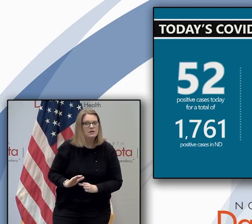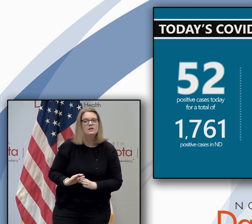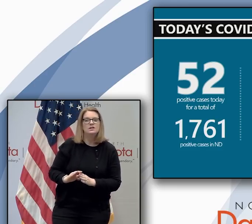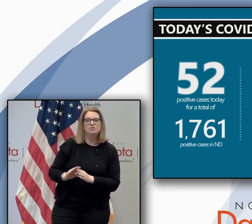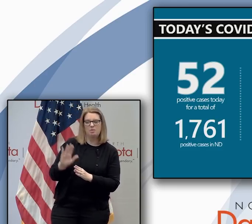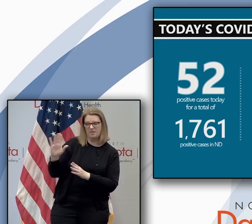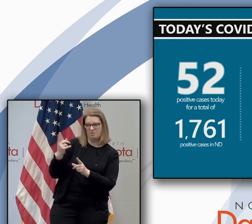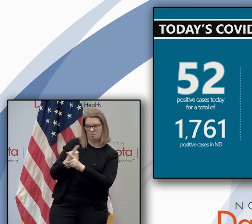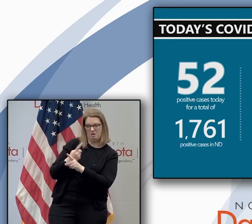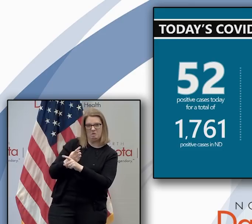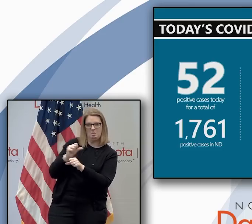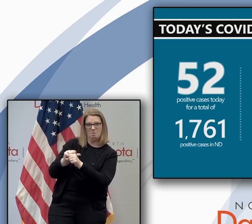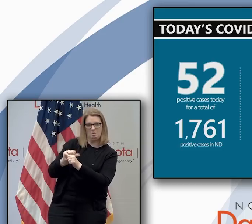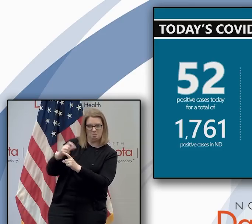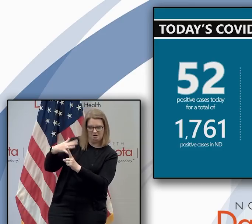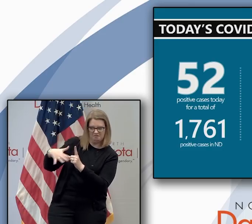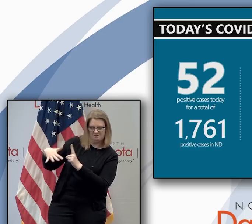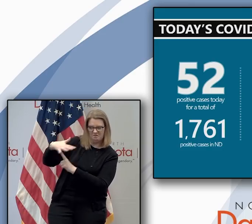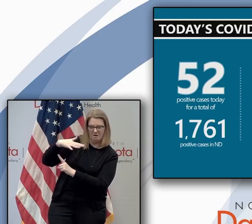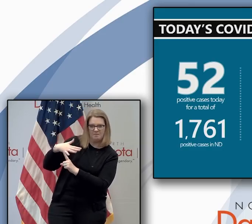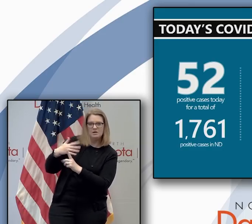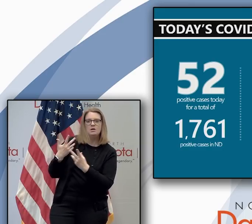We've got people who've worked as